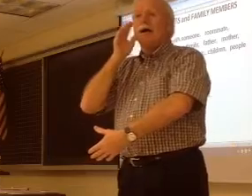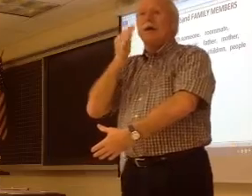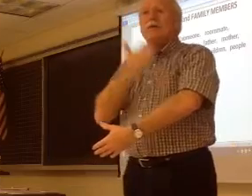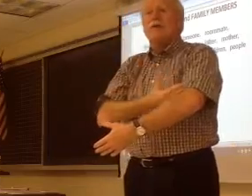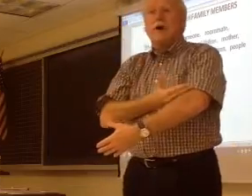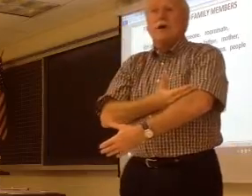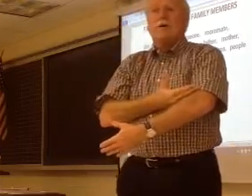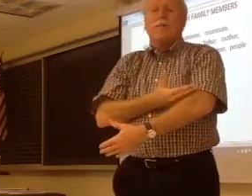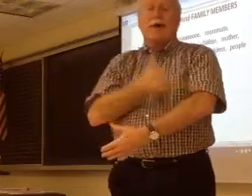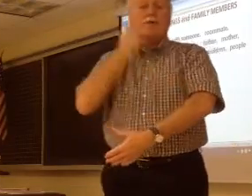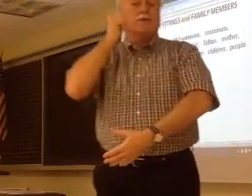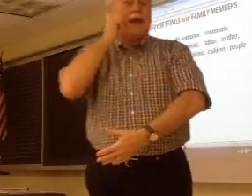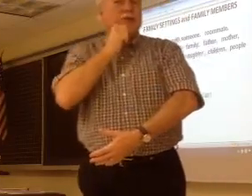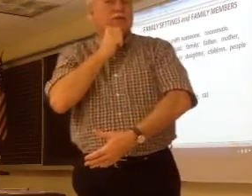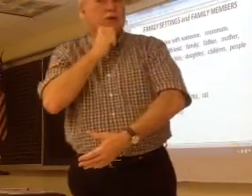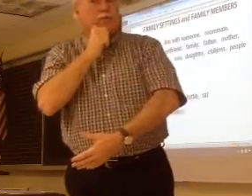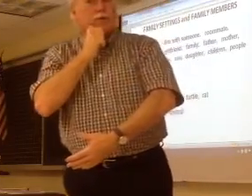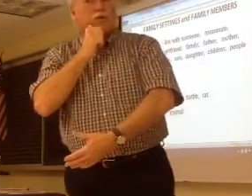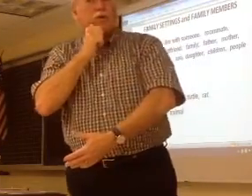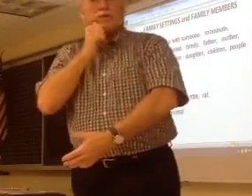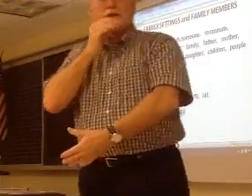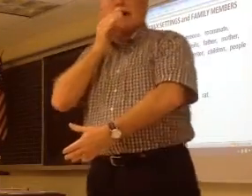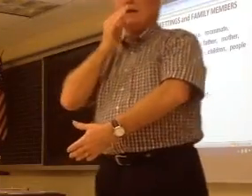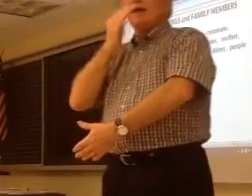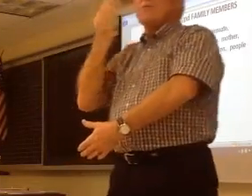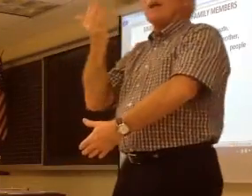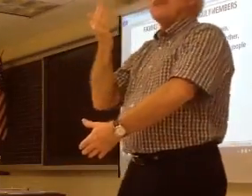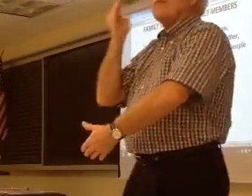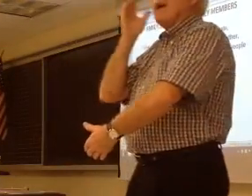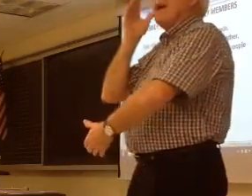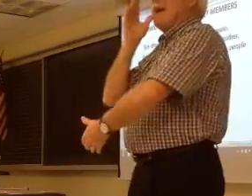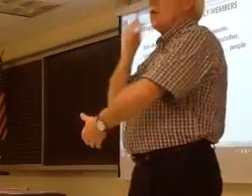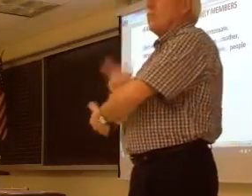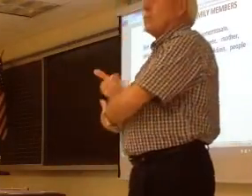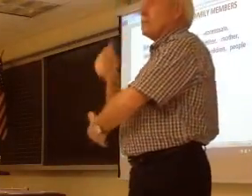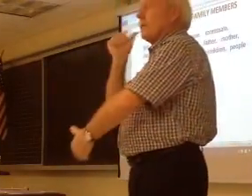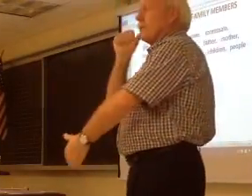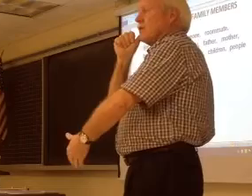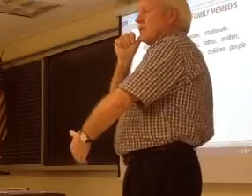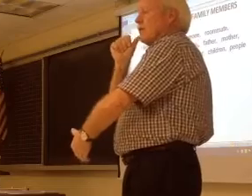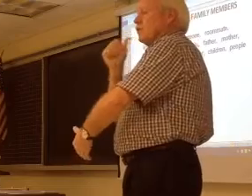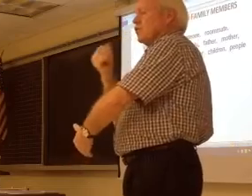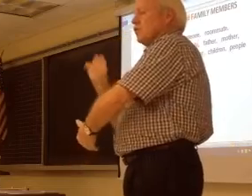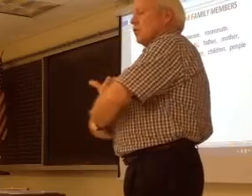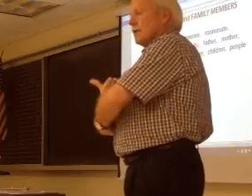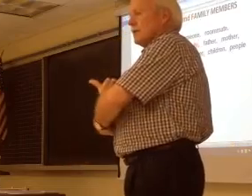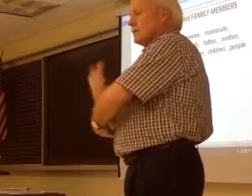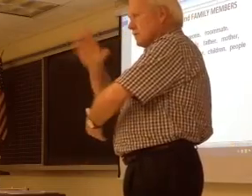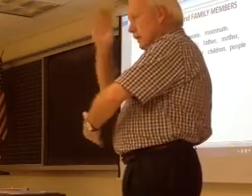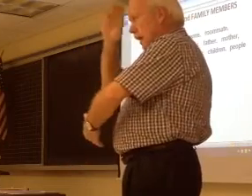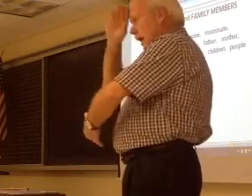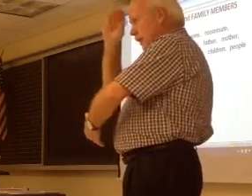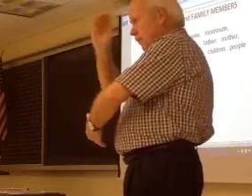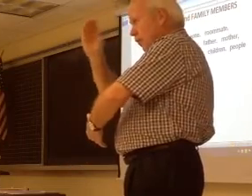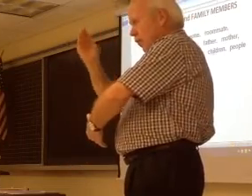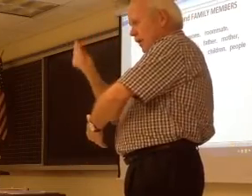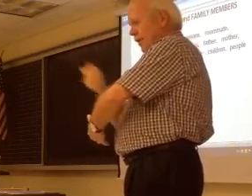and the daughter. I'm actually kind of starting with the girl sign, but I'll leave my hand open. Some people don't. They do girl this and boy